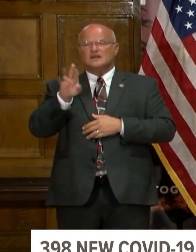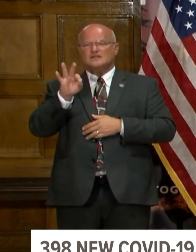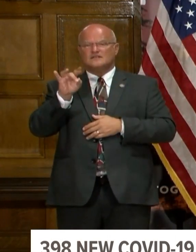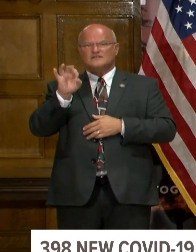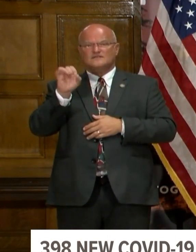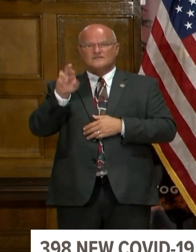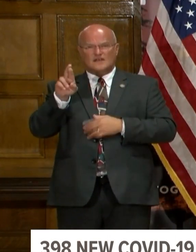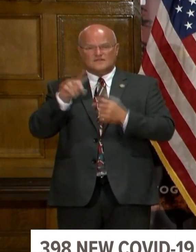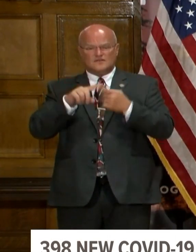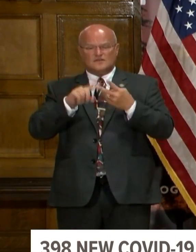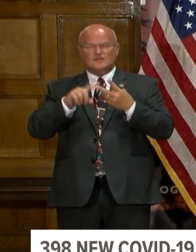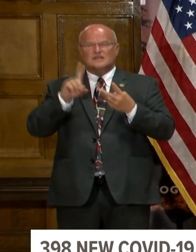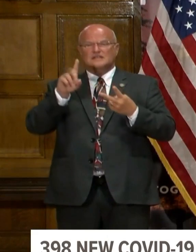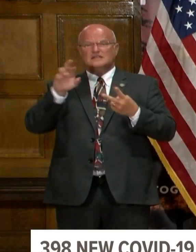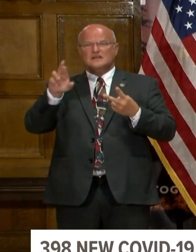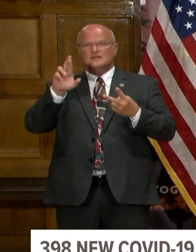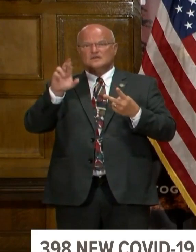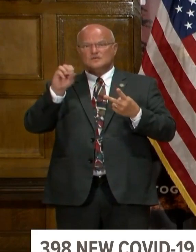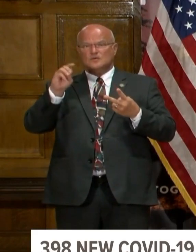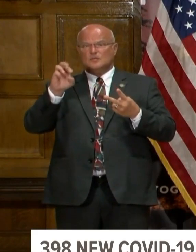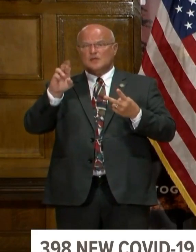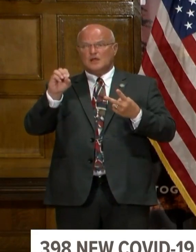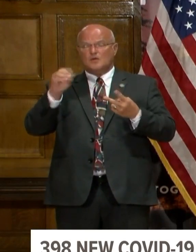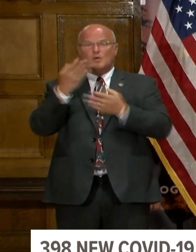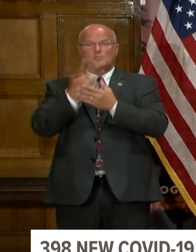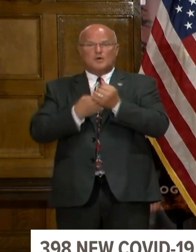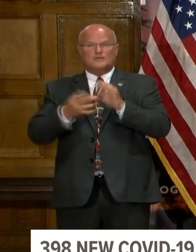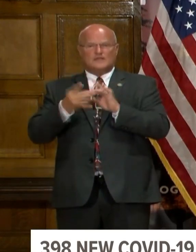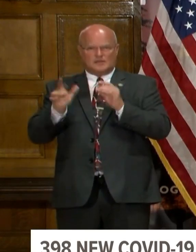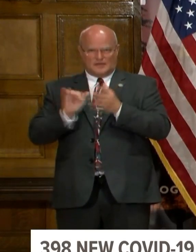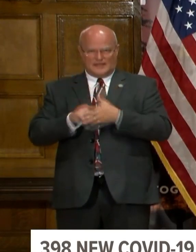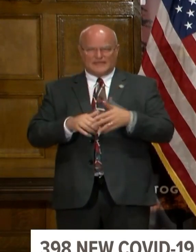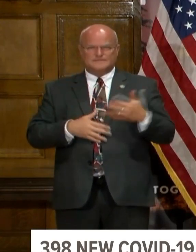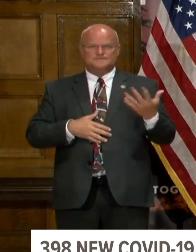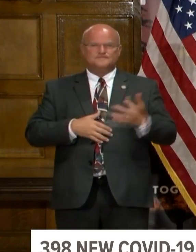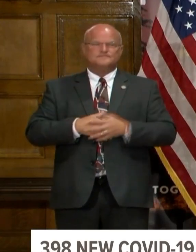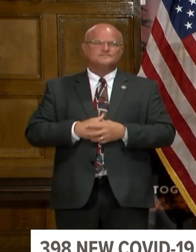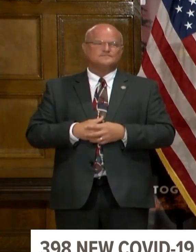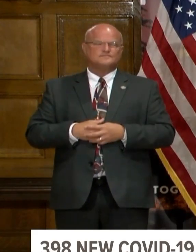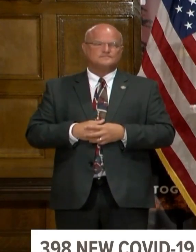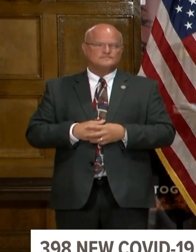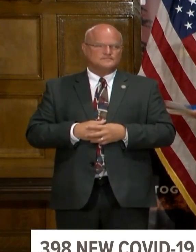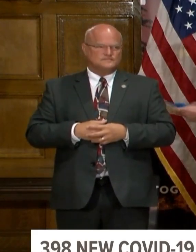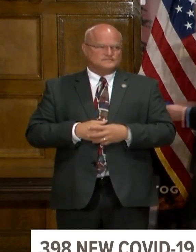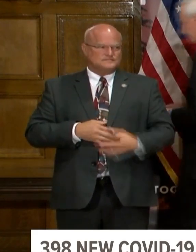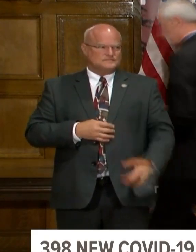and Dr. Romero both to comment on that.